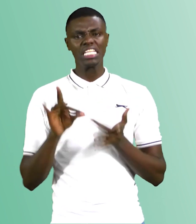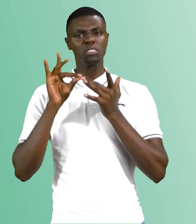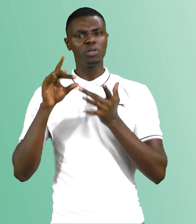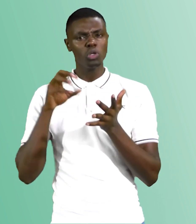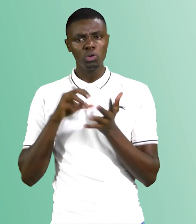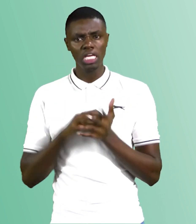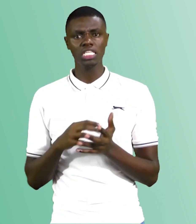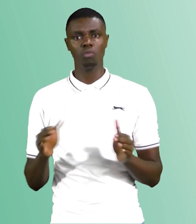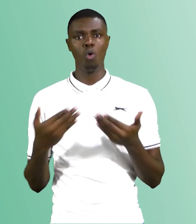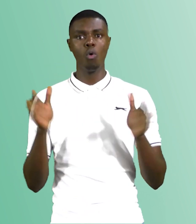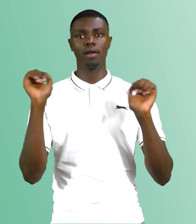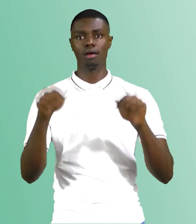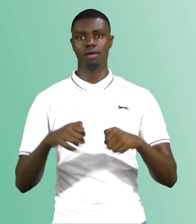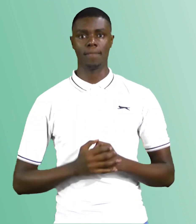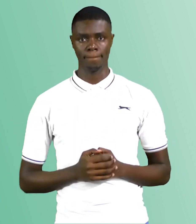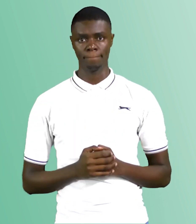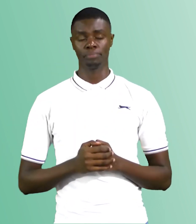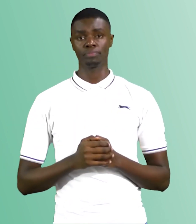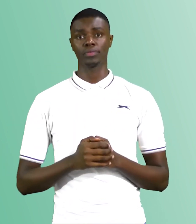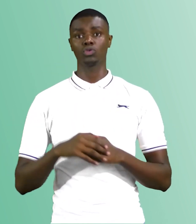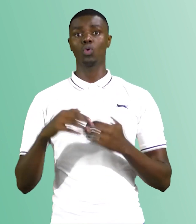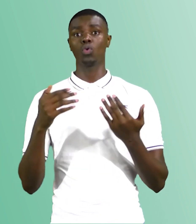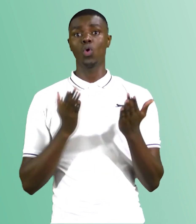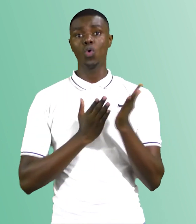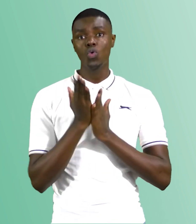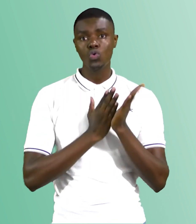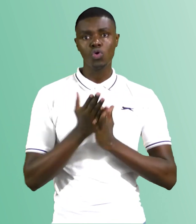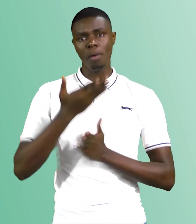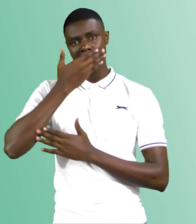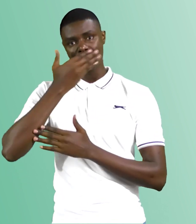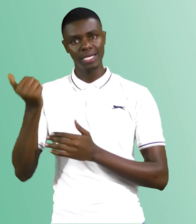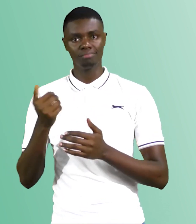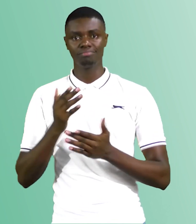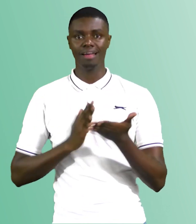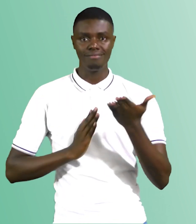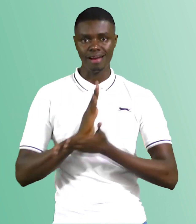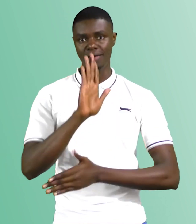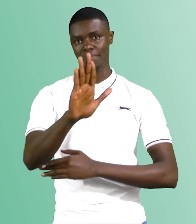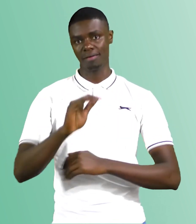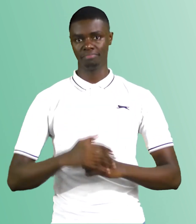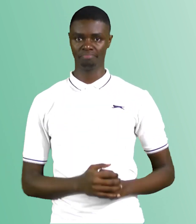special circumstances. Huduma bora ni haki yako.